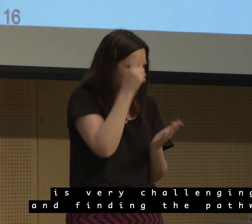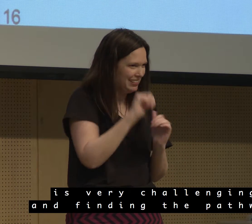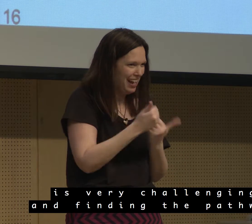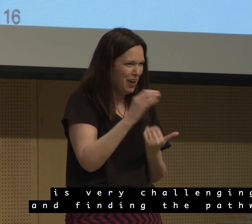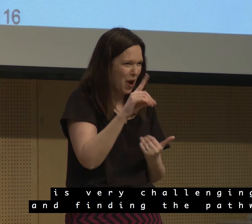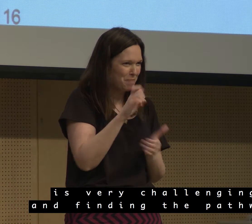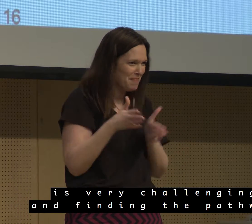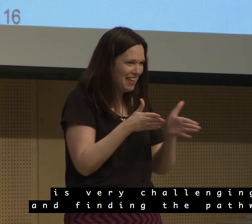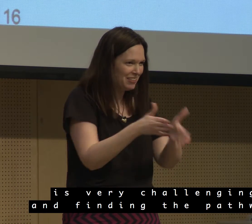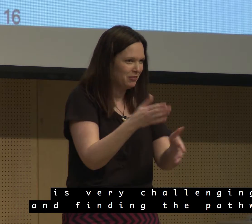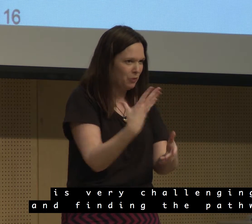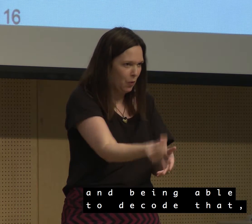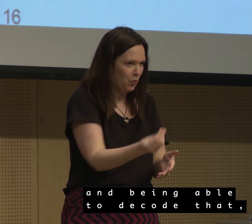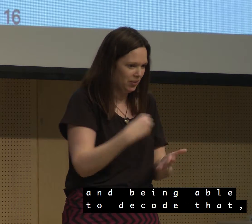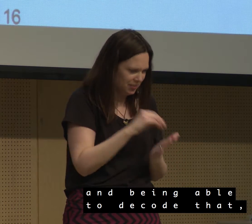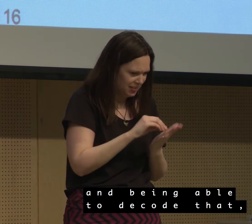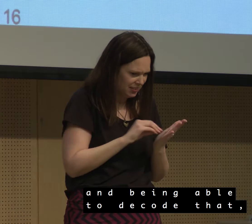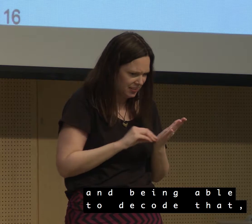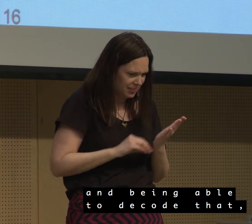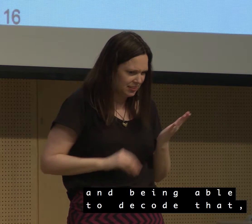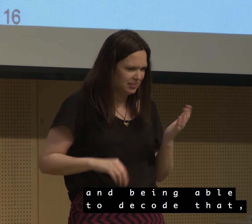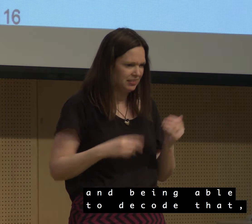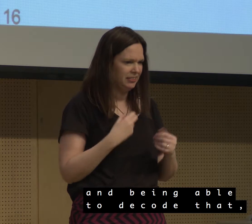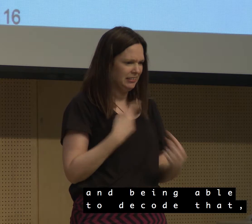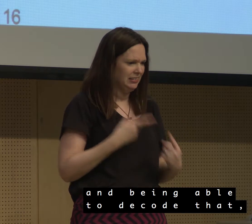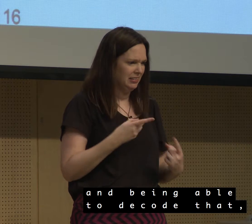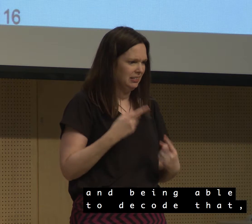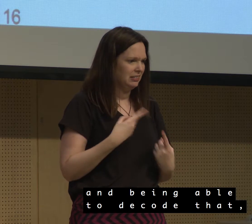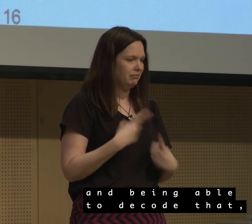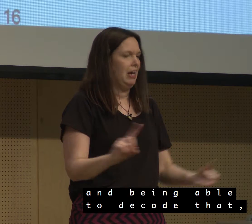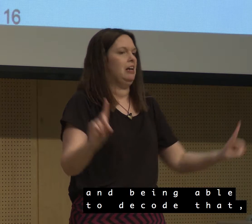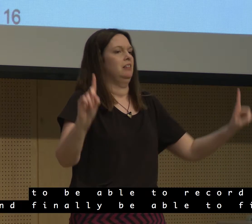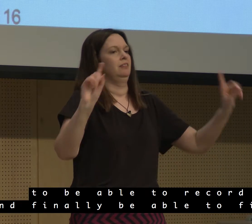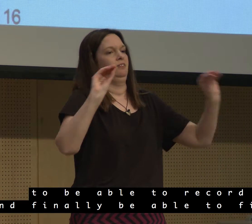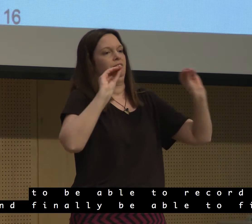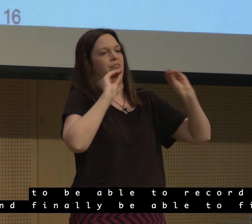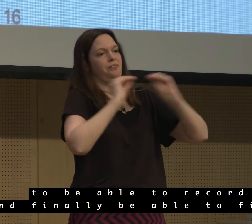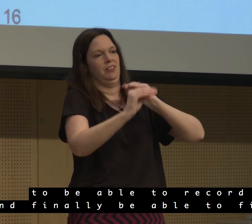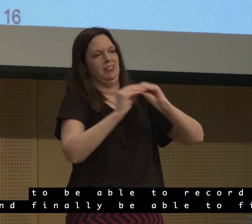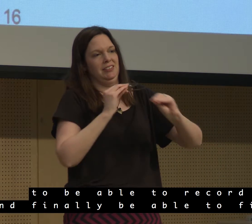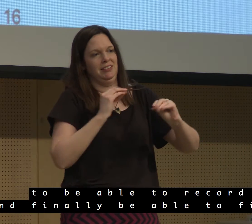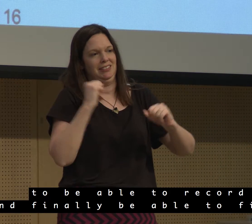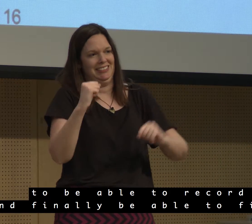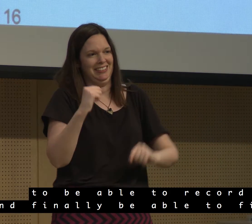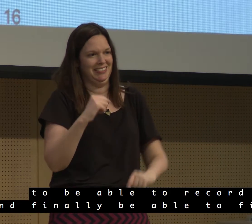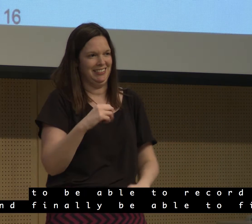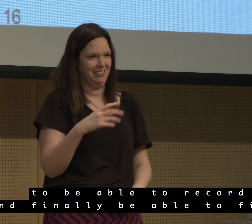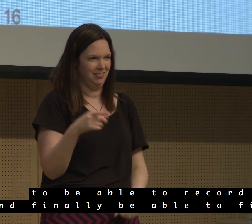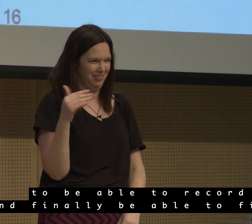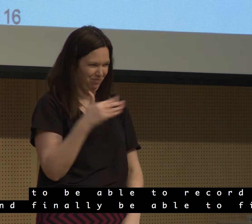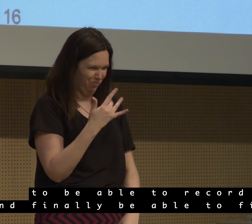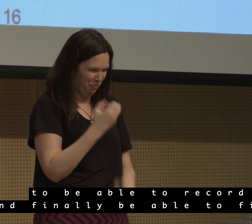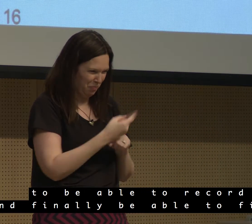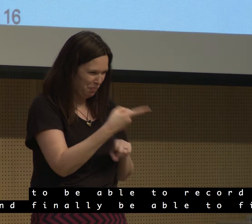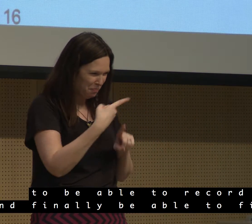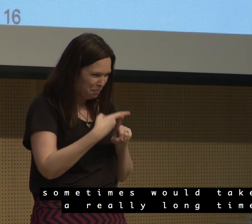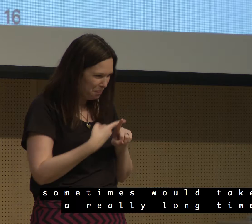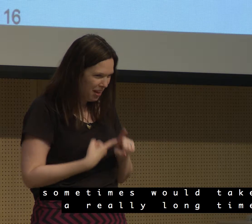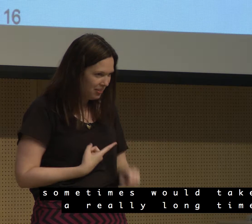And finding the pathways and being able to decode that, to be able to record it, and finally be able to fix a bug